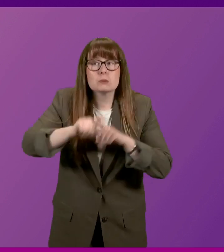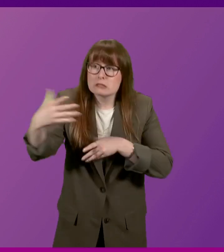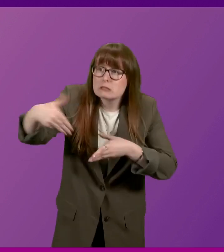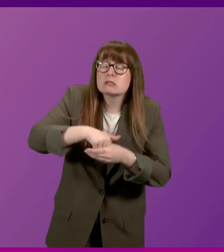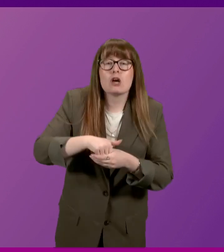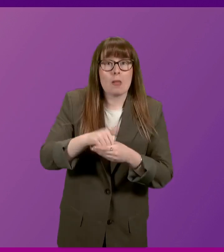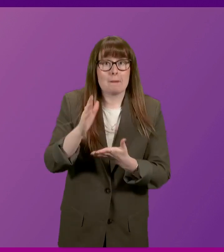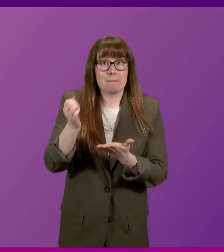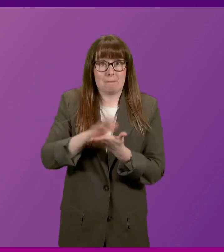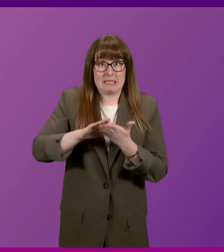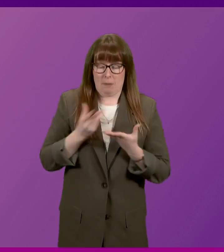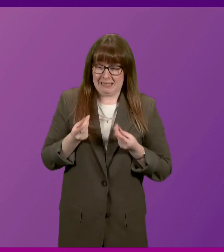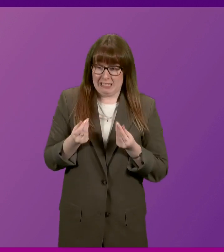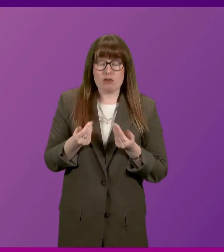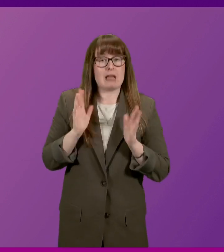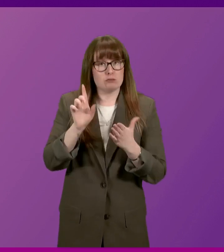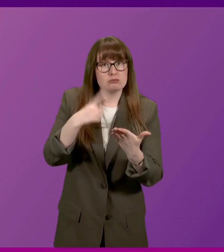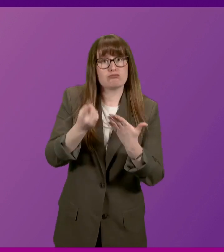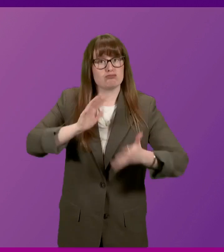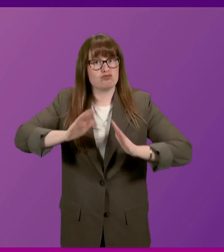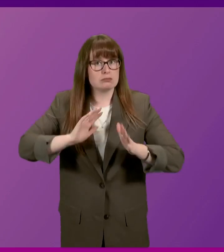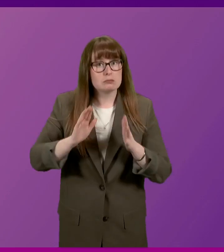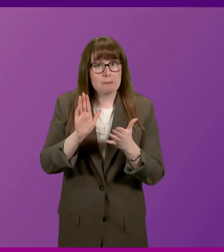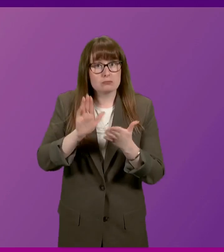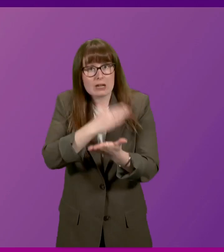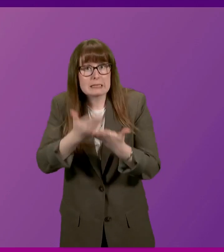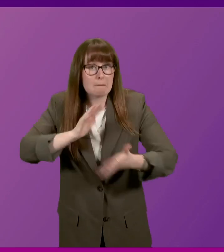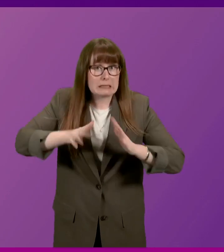the materials have to be in BSL, for example?